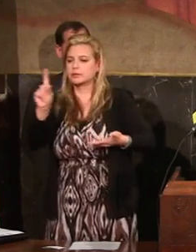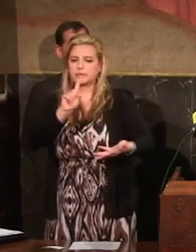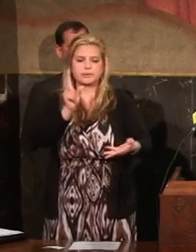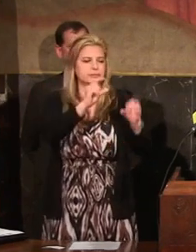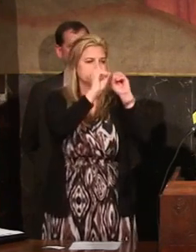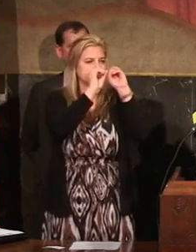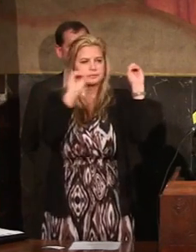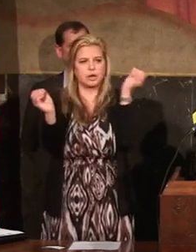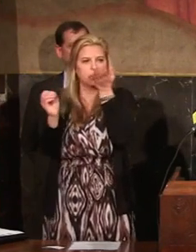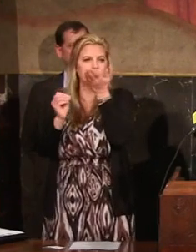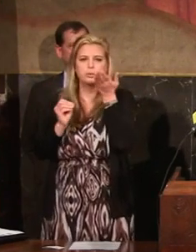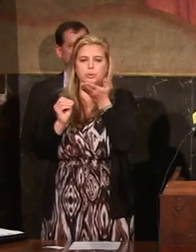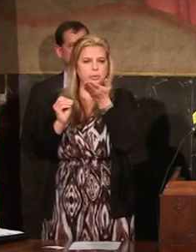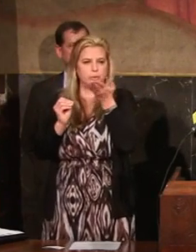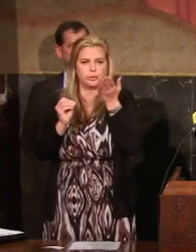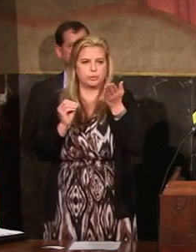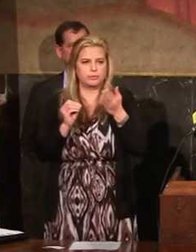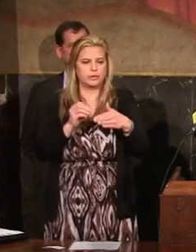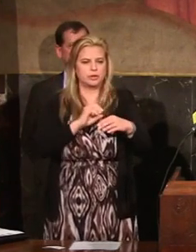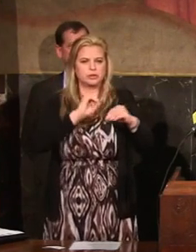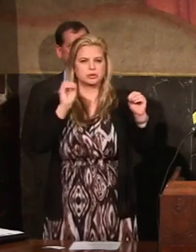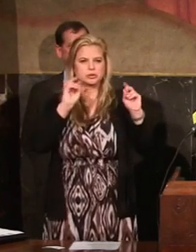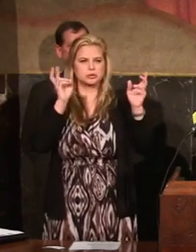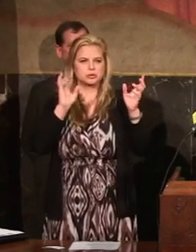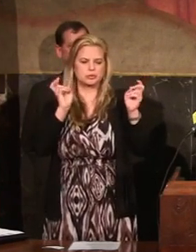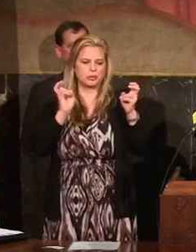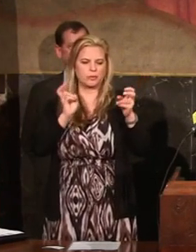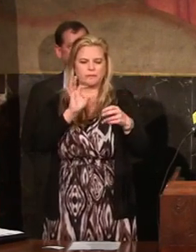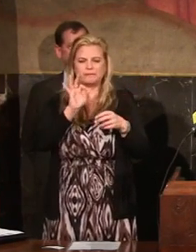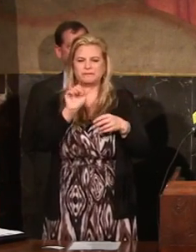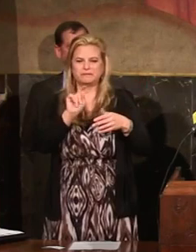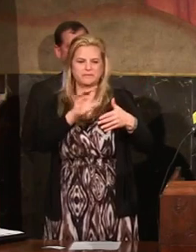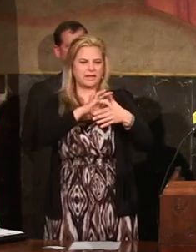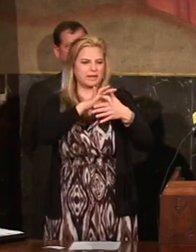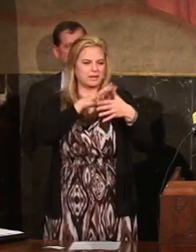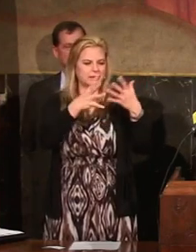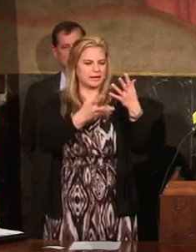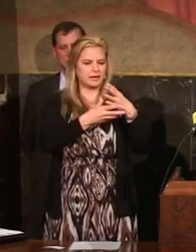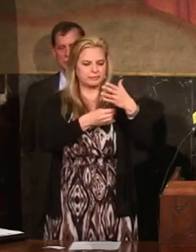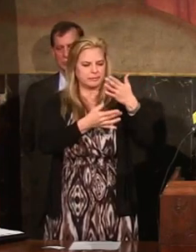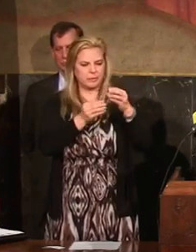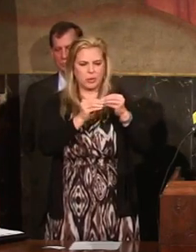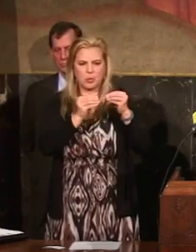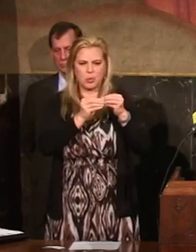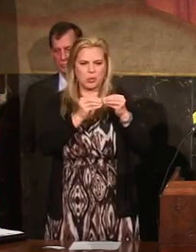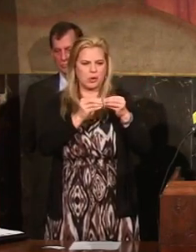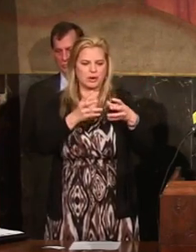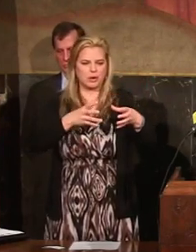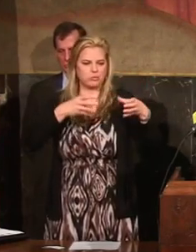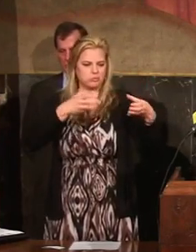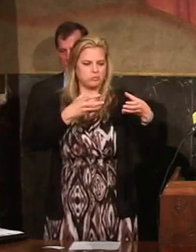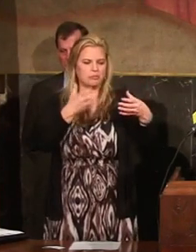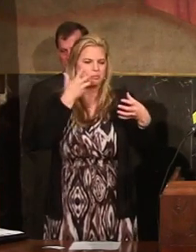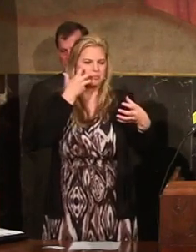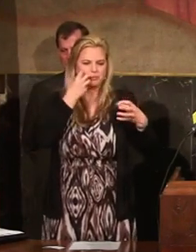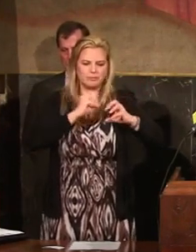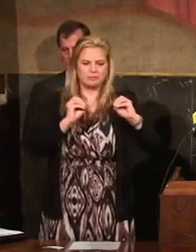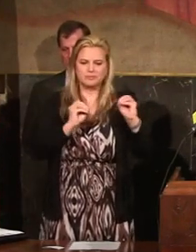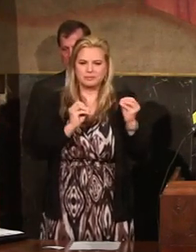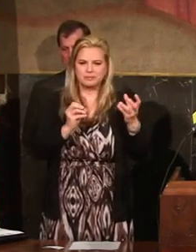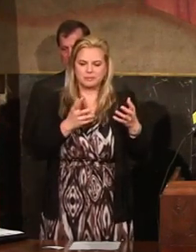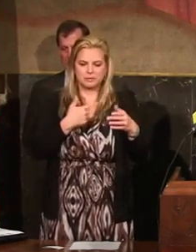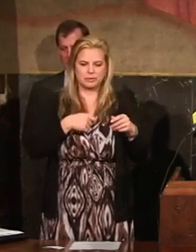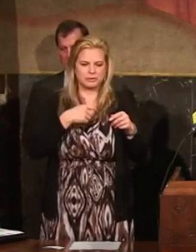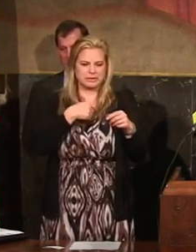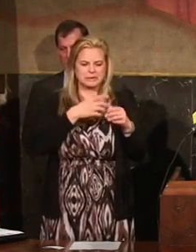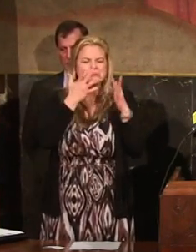our department. There is no fat. We're now cutting into the bone. If the additional cut